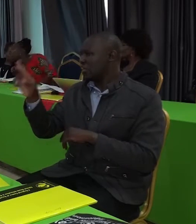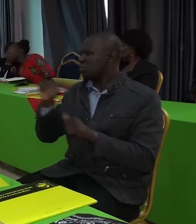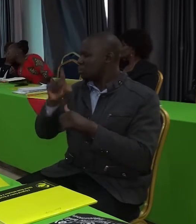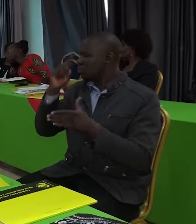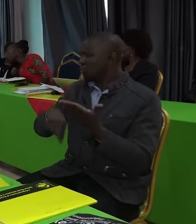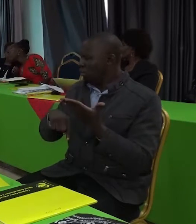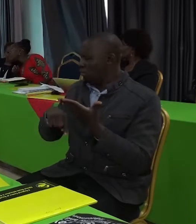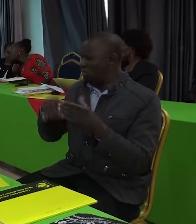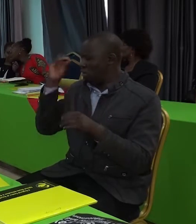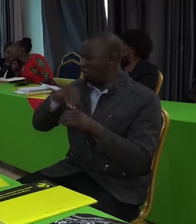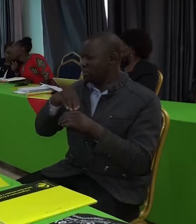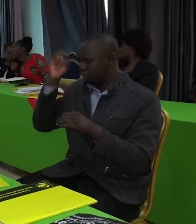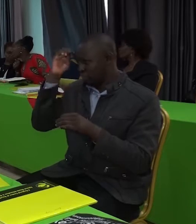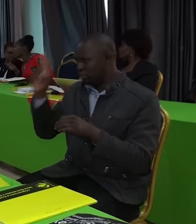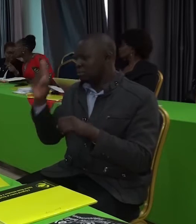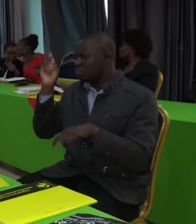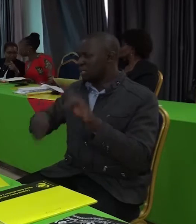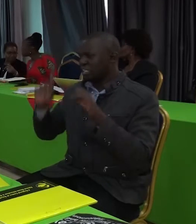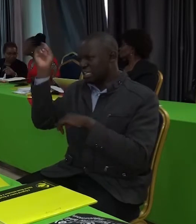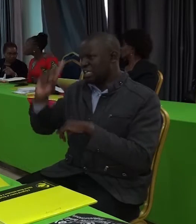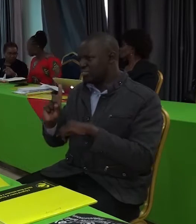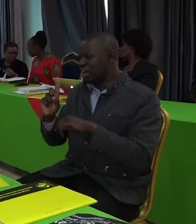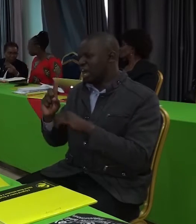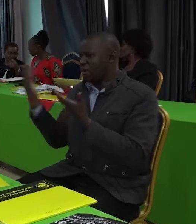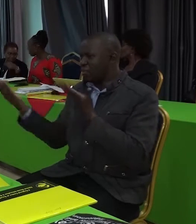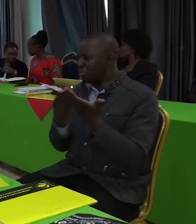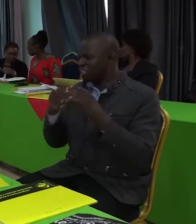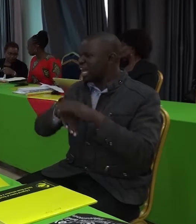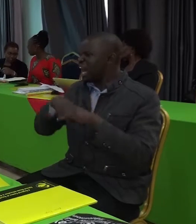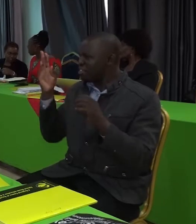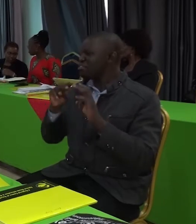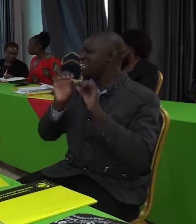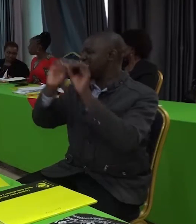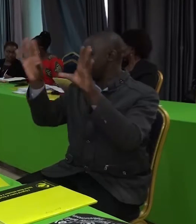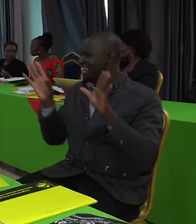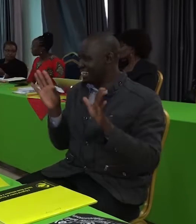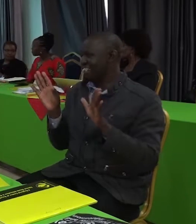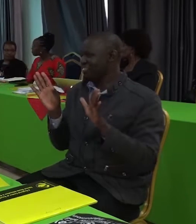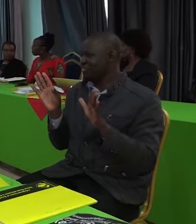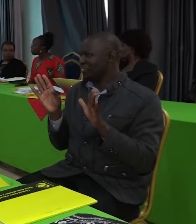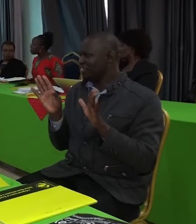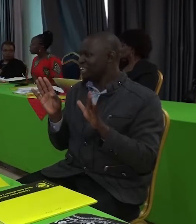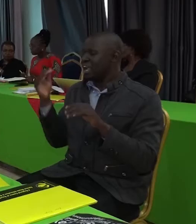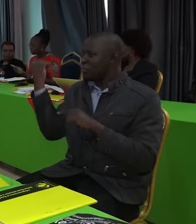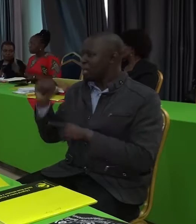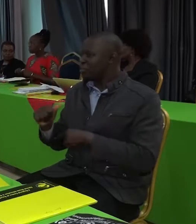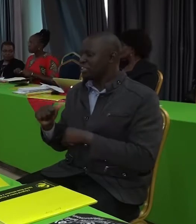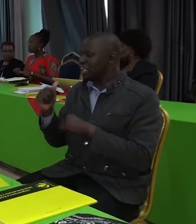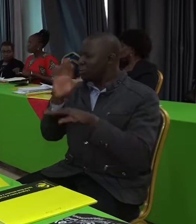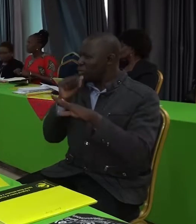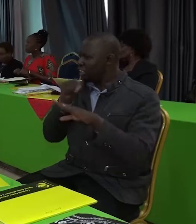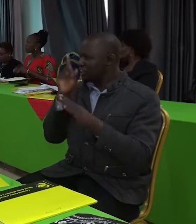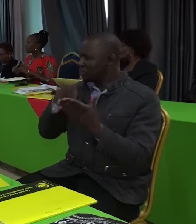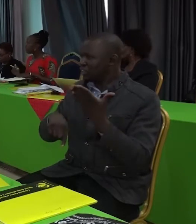Yes, but they really never brought it out as inclusive education. They still called it education